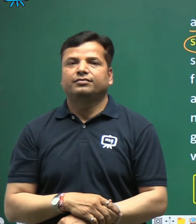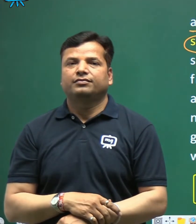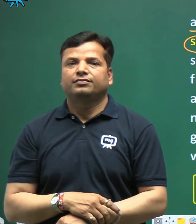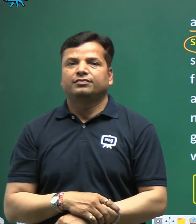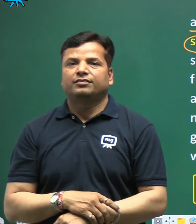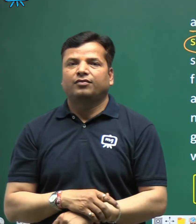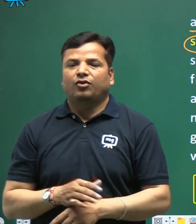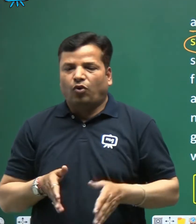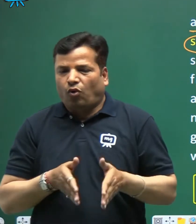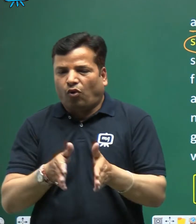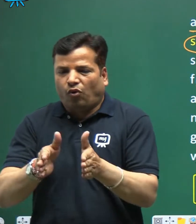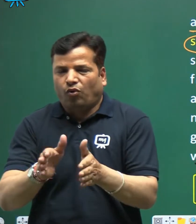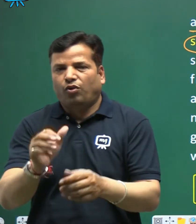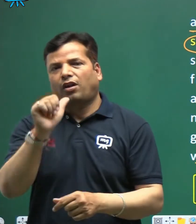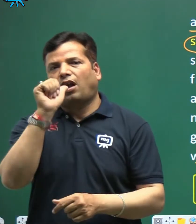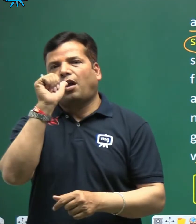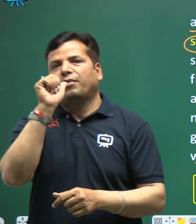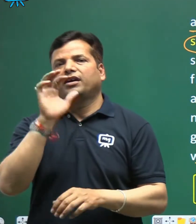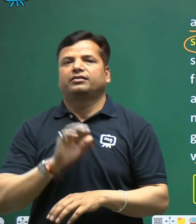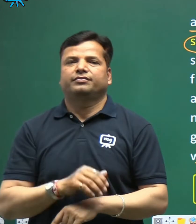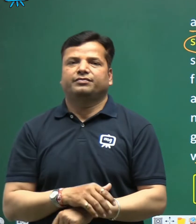river water.